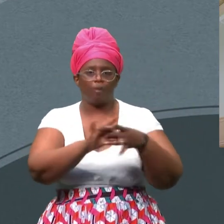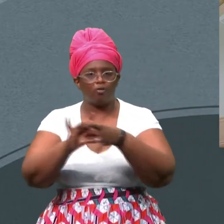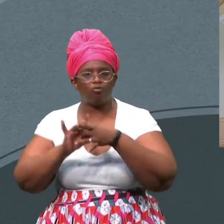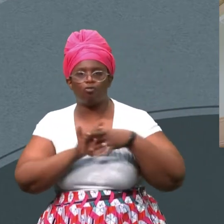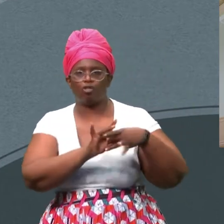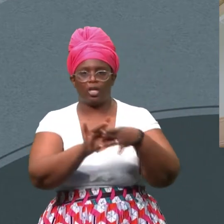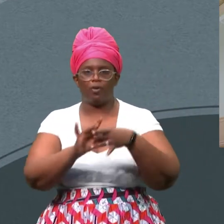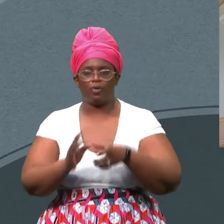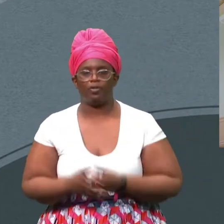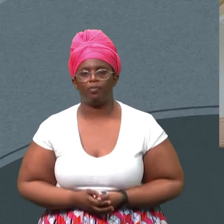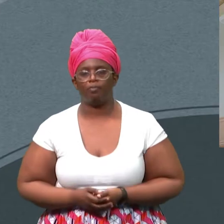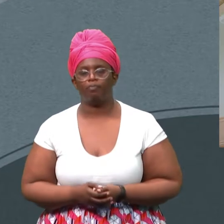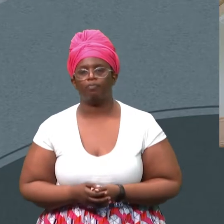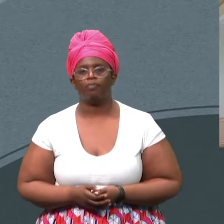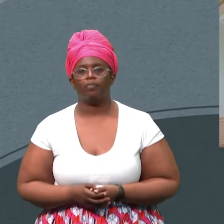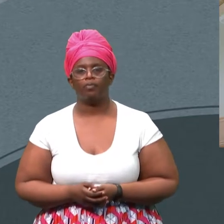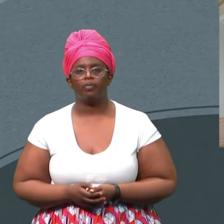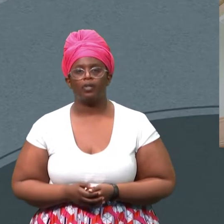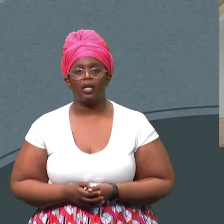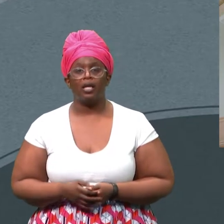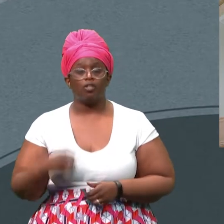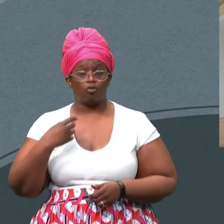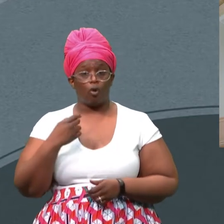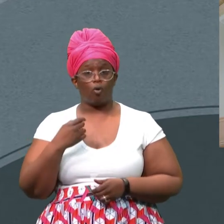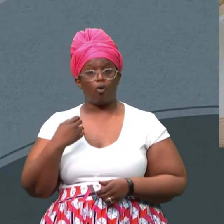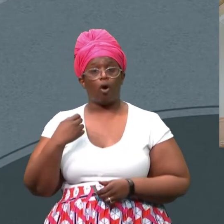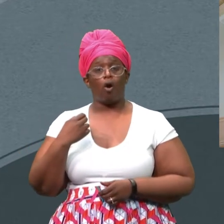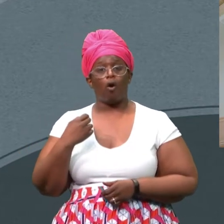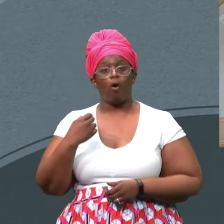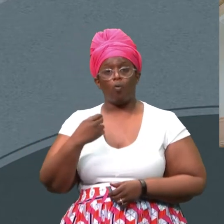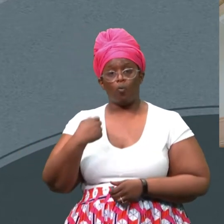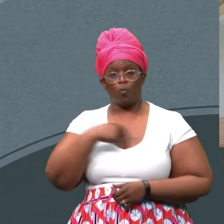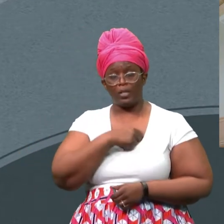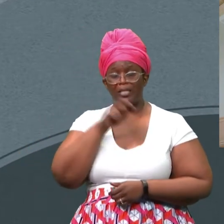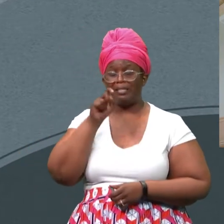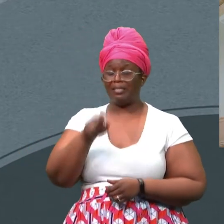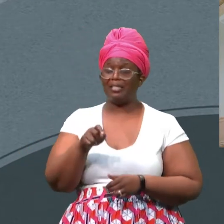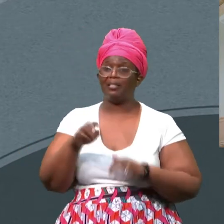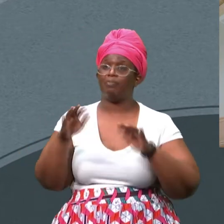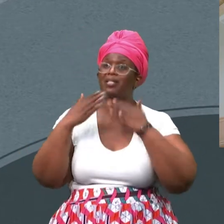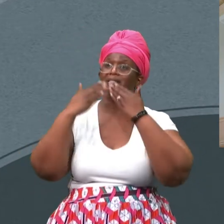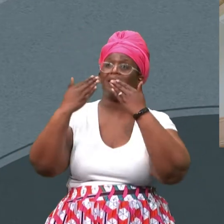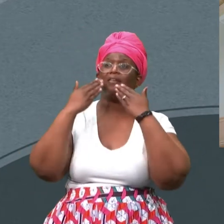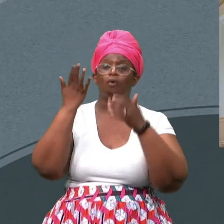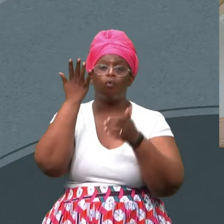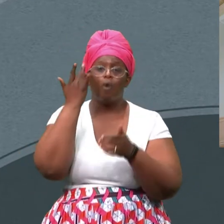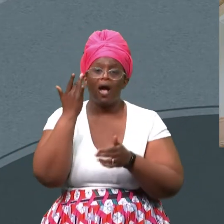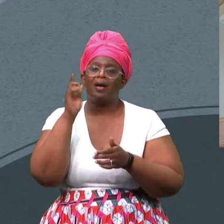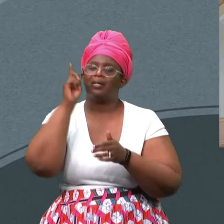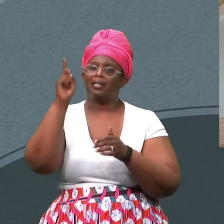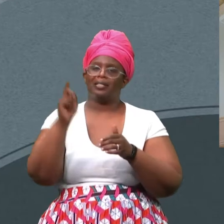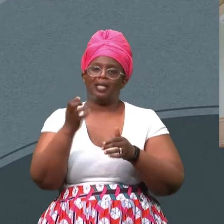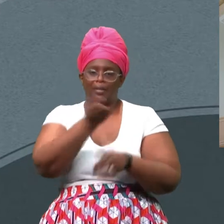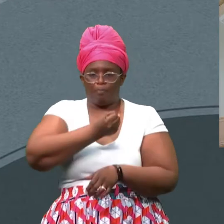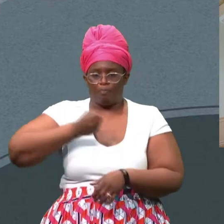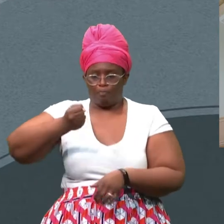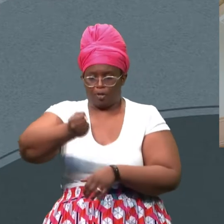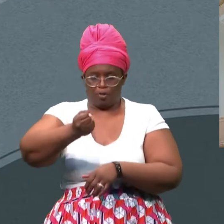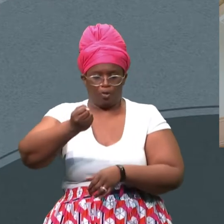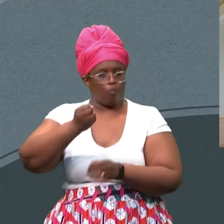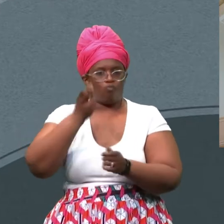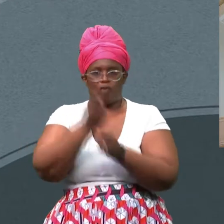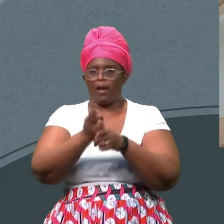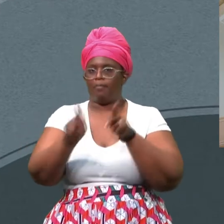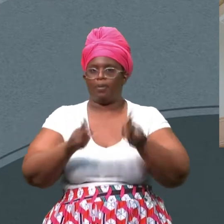In other words, I need to give God some grateful praise for him putting the right people in my life. My